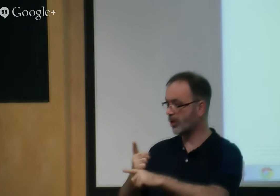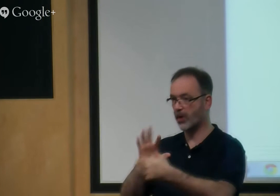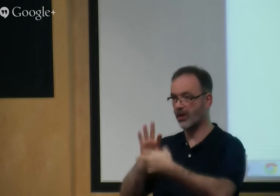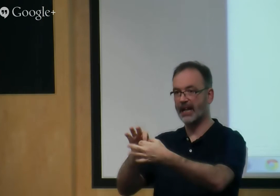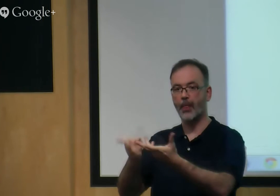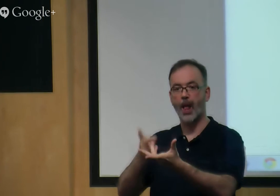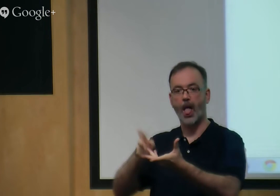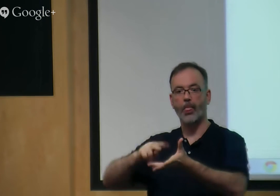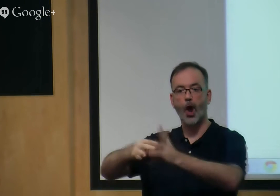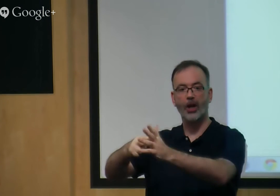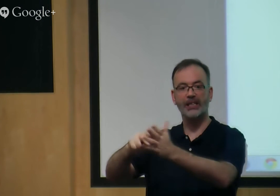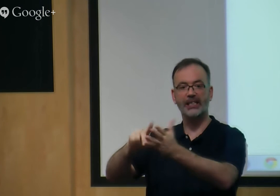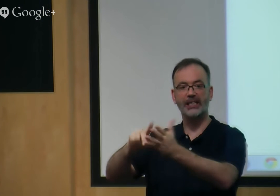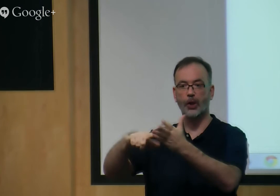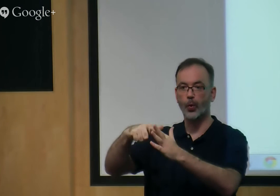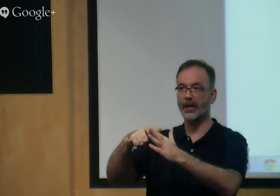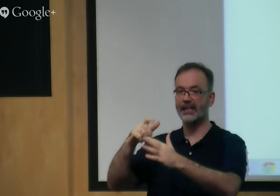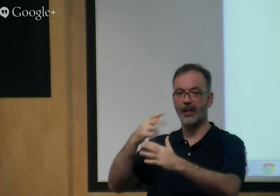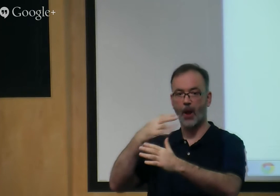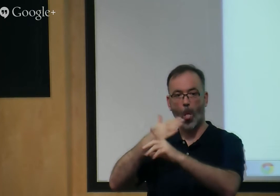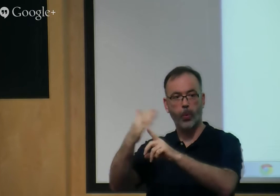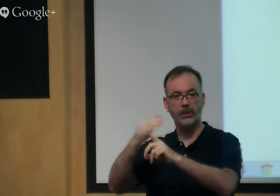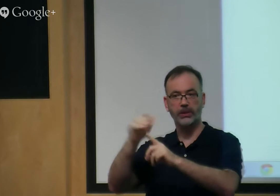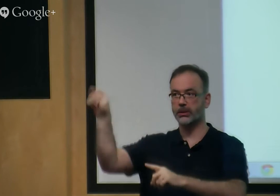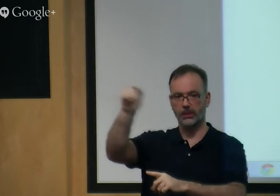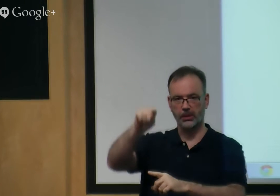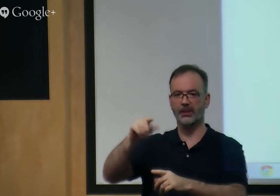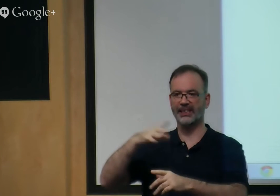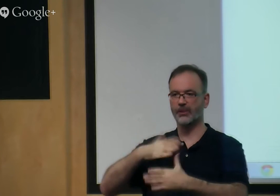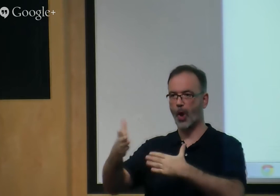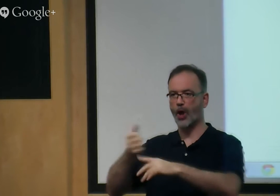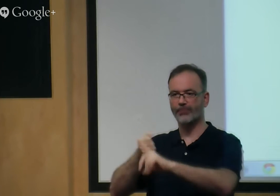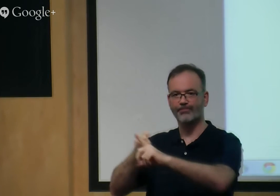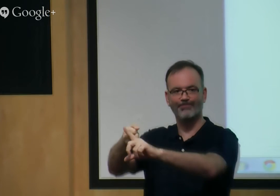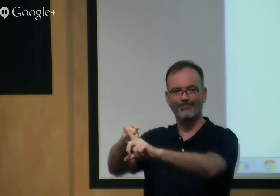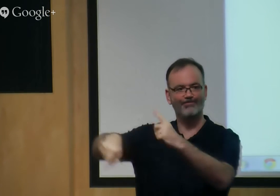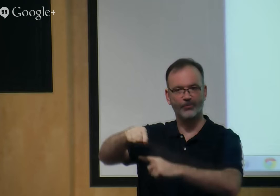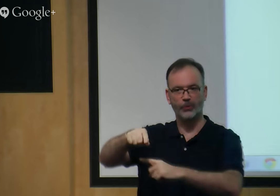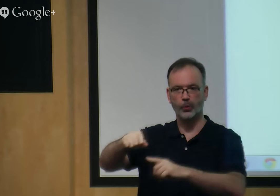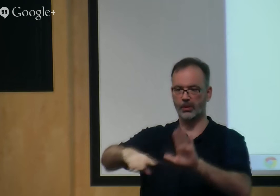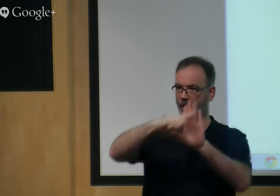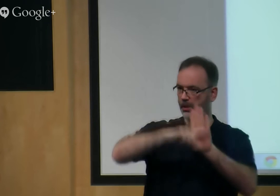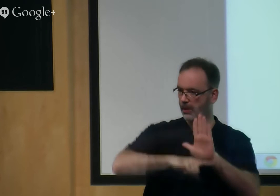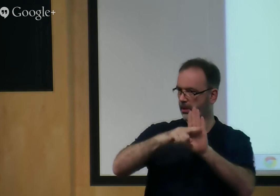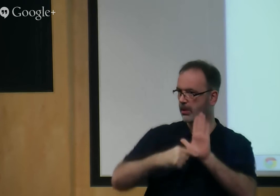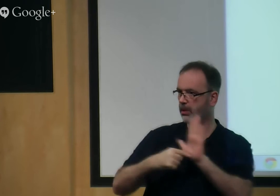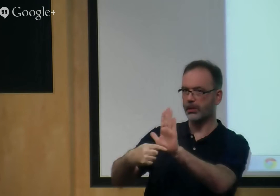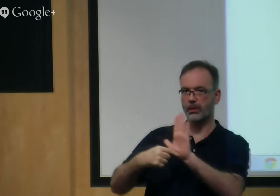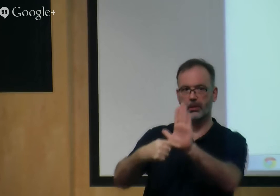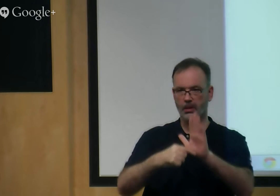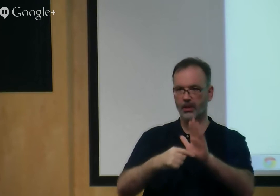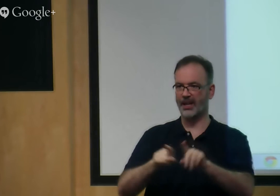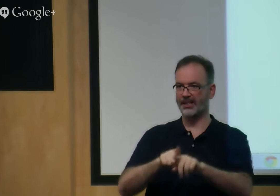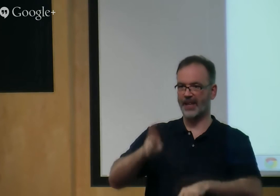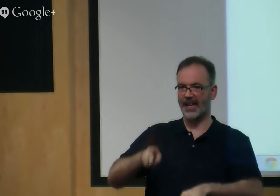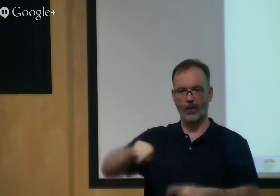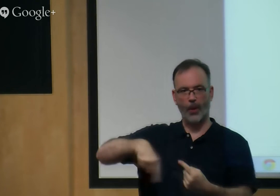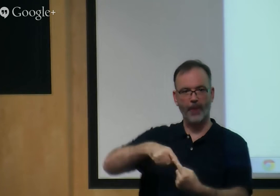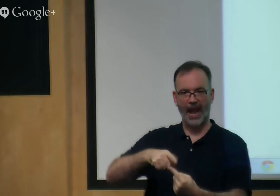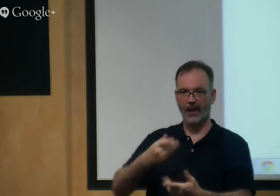use technology to access health in a different way. So we need to lobby more health authorities, like what York has